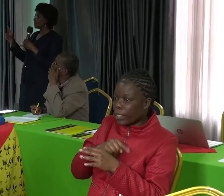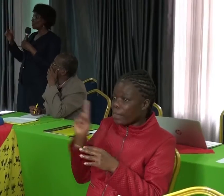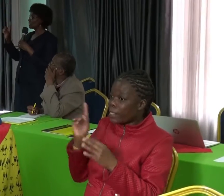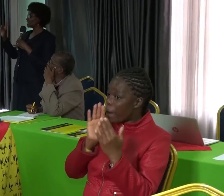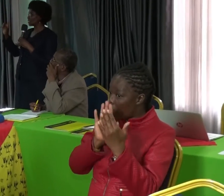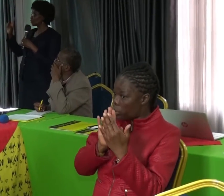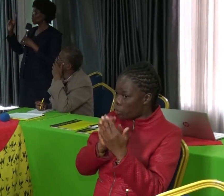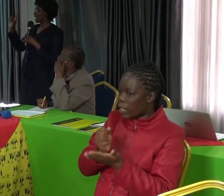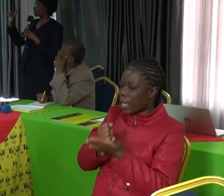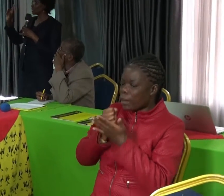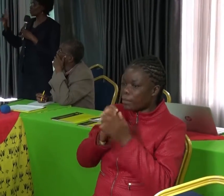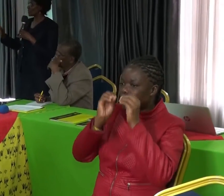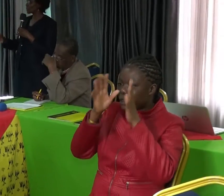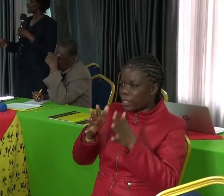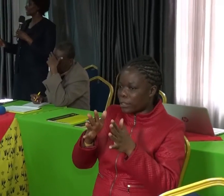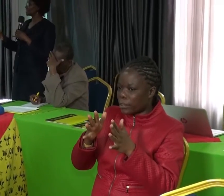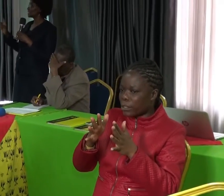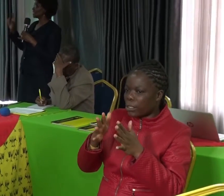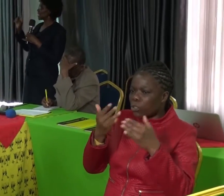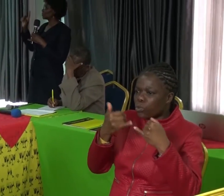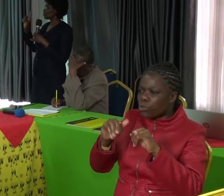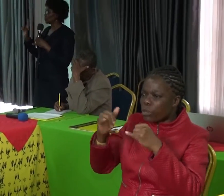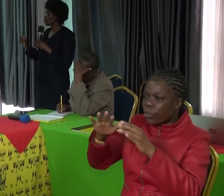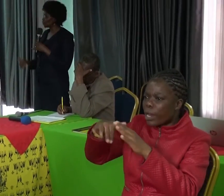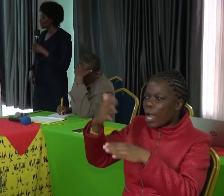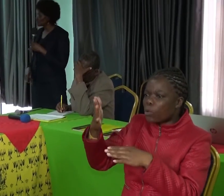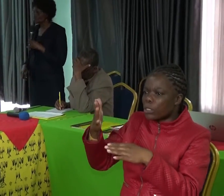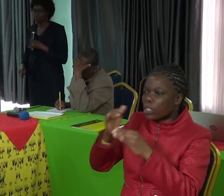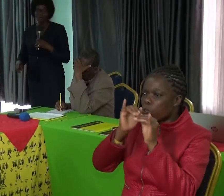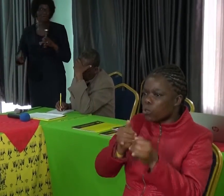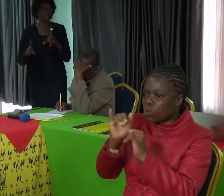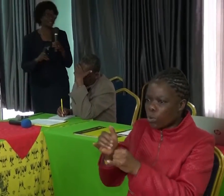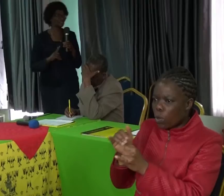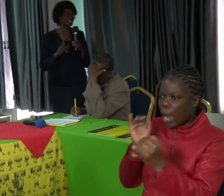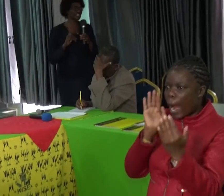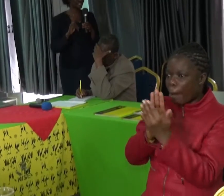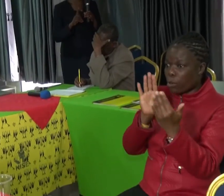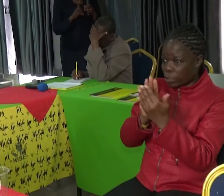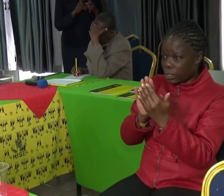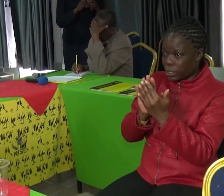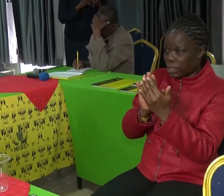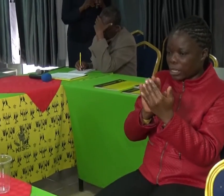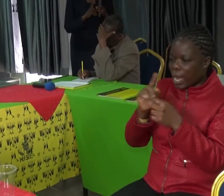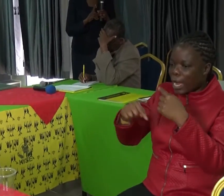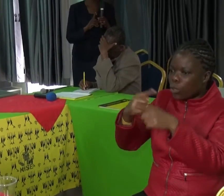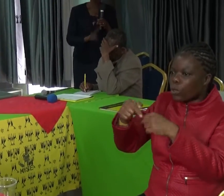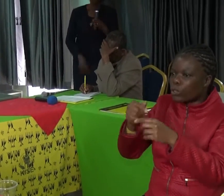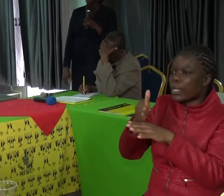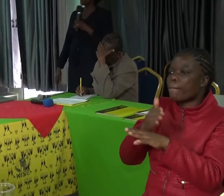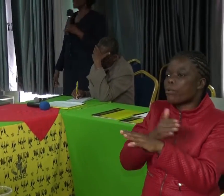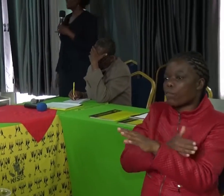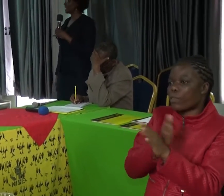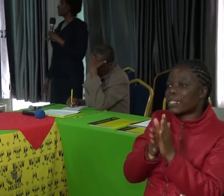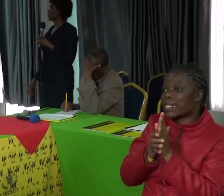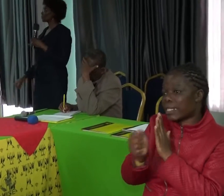it enables teachers to try out new approaches and continuously improve pedagogic skills. We shall see how.